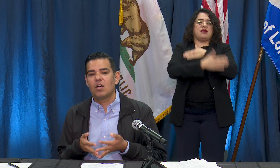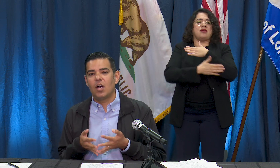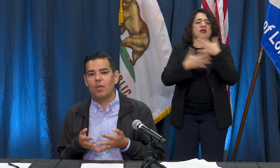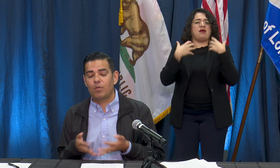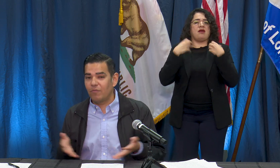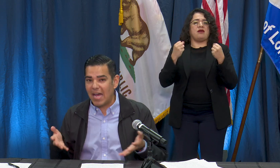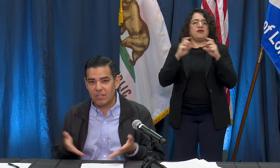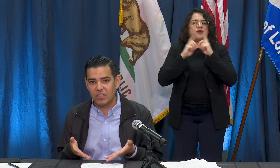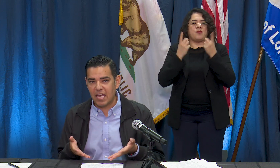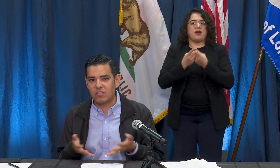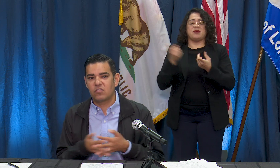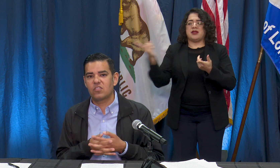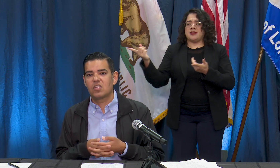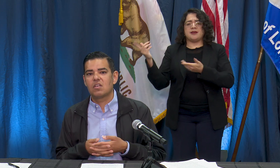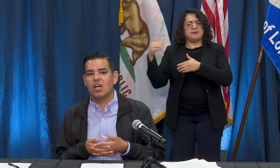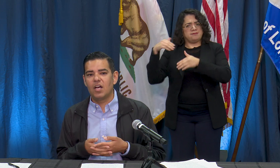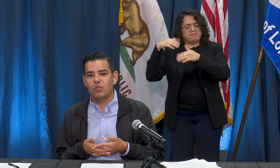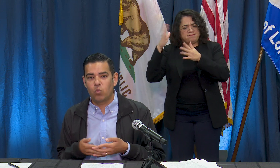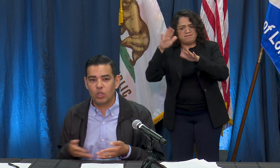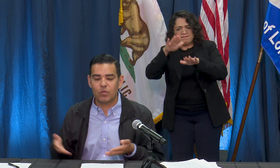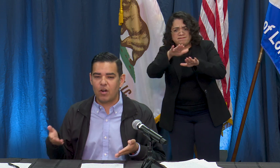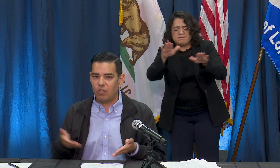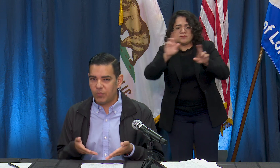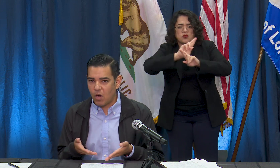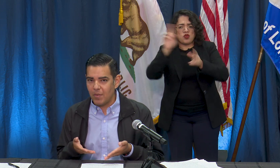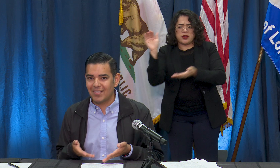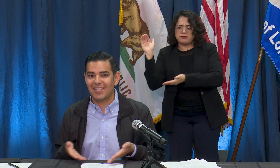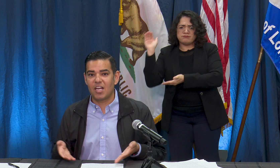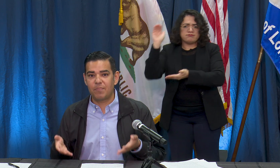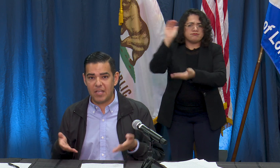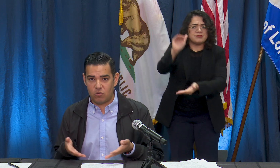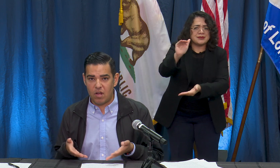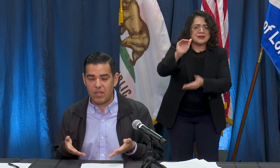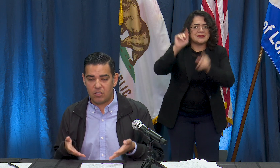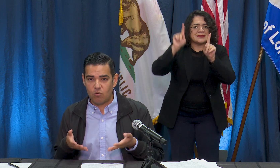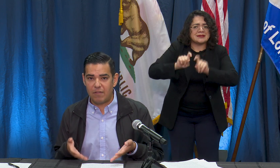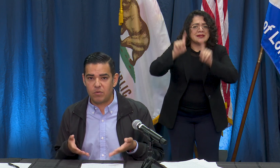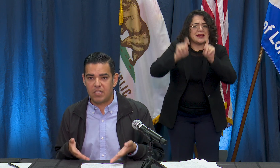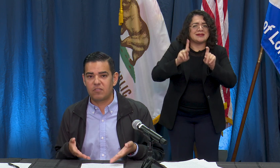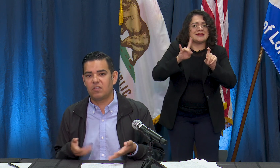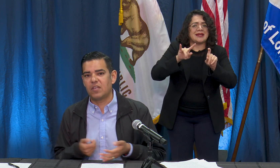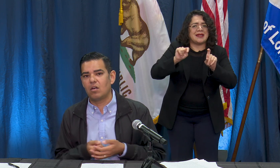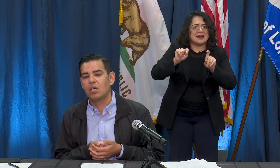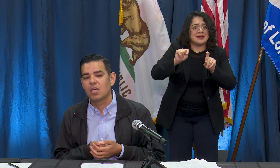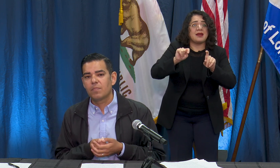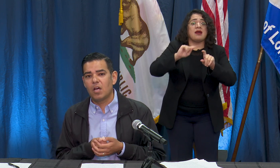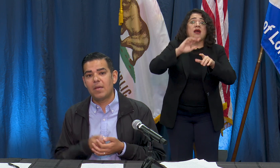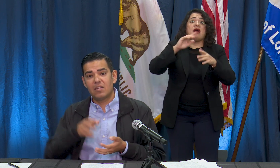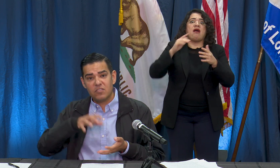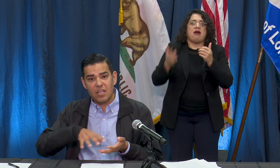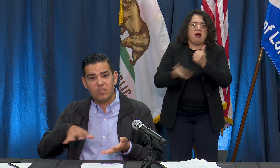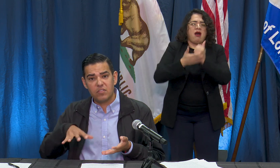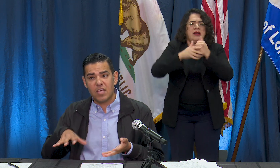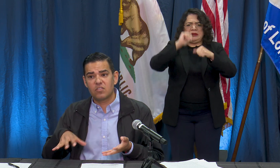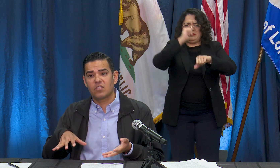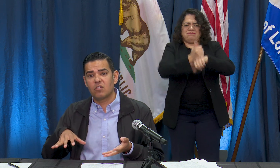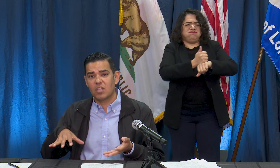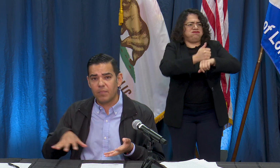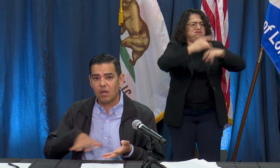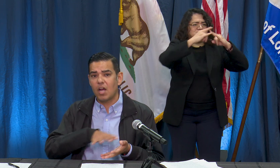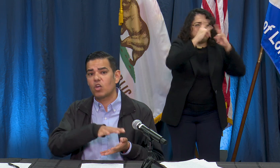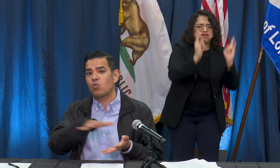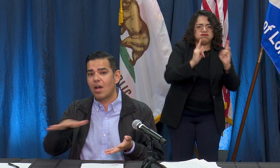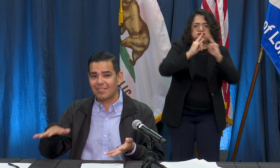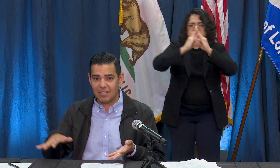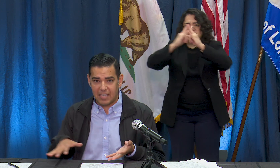in, provided the tests, worked with our health department to set up that drive-thru testing center, and has set these testing centers